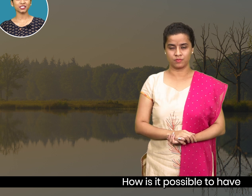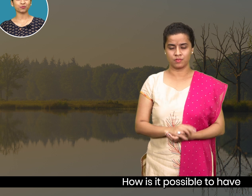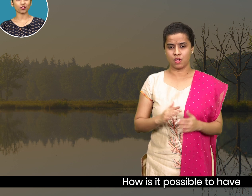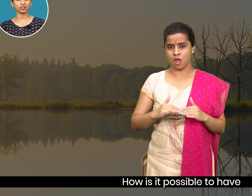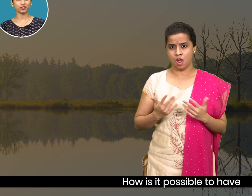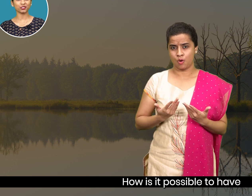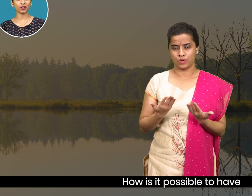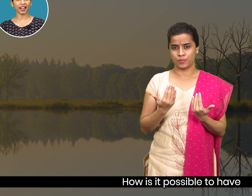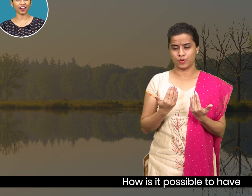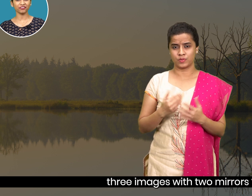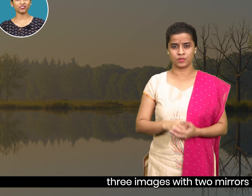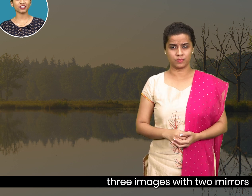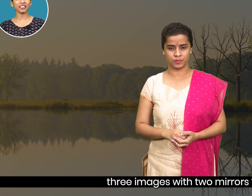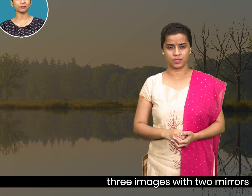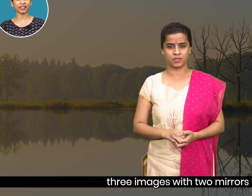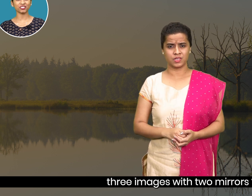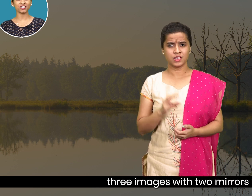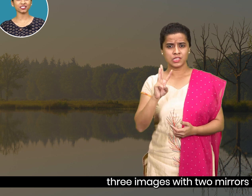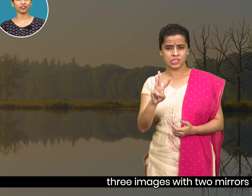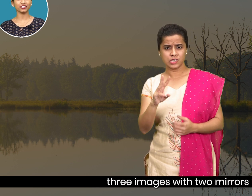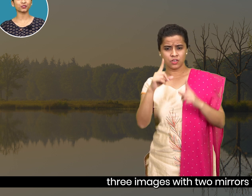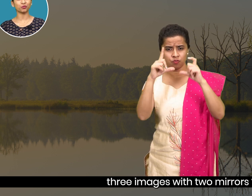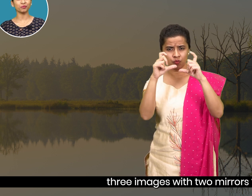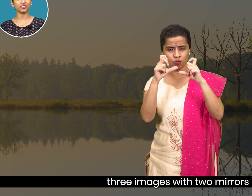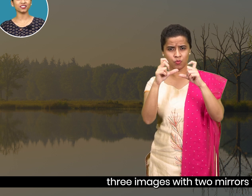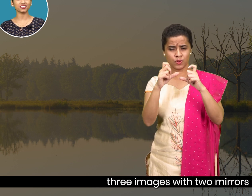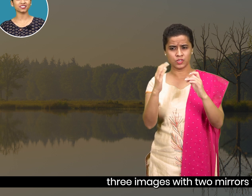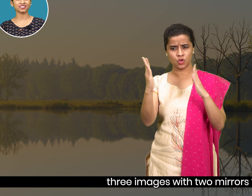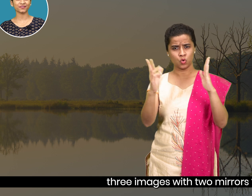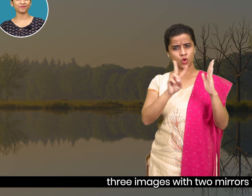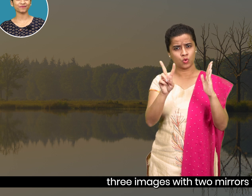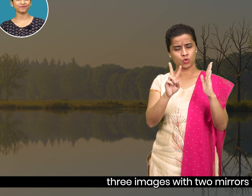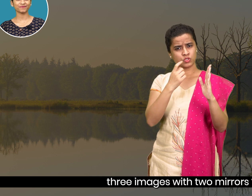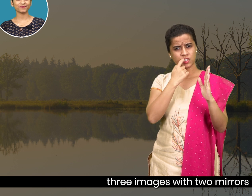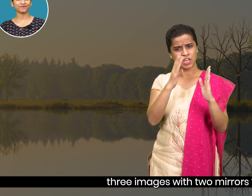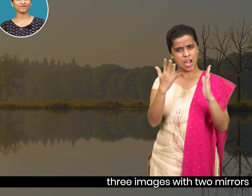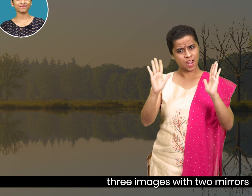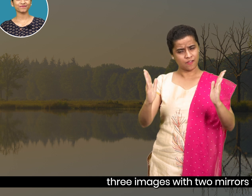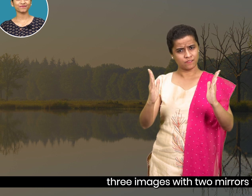How it is possible to have 3 images with 2 mirrors?